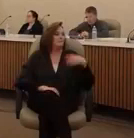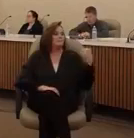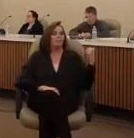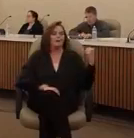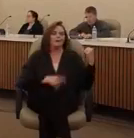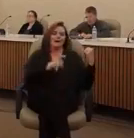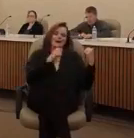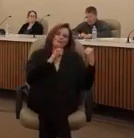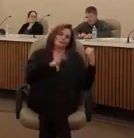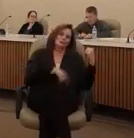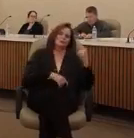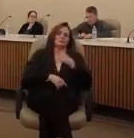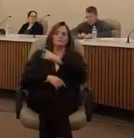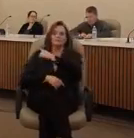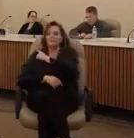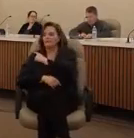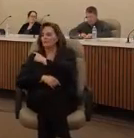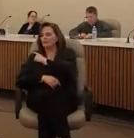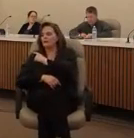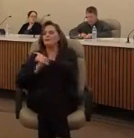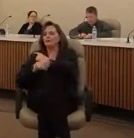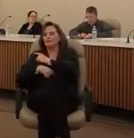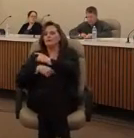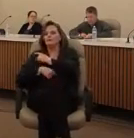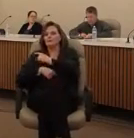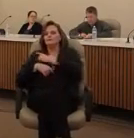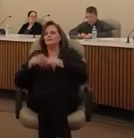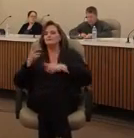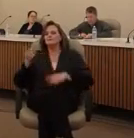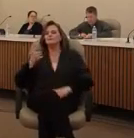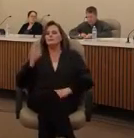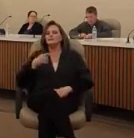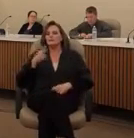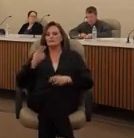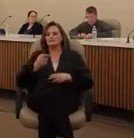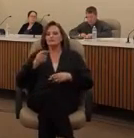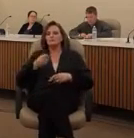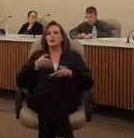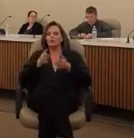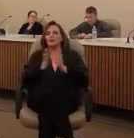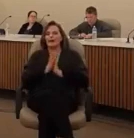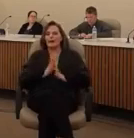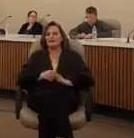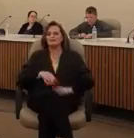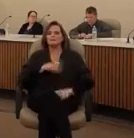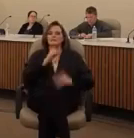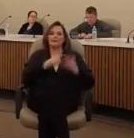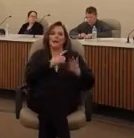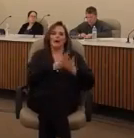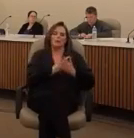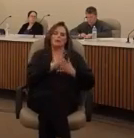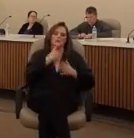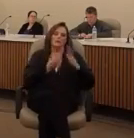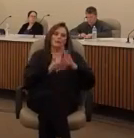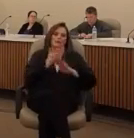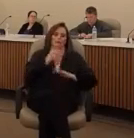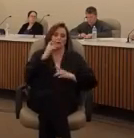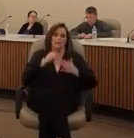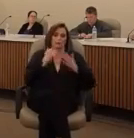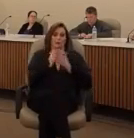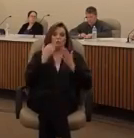know? Somebody. no, it posted. was called in. Somebody called it in. Someone called in and said Yes. that the hours of operation for this new station would be